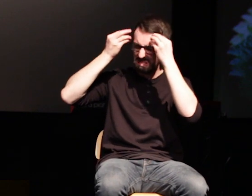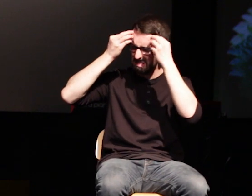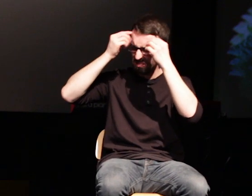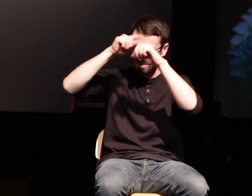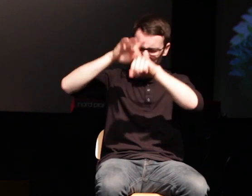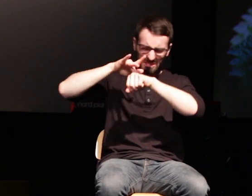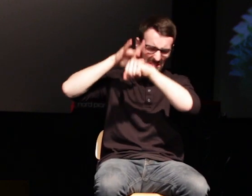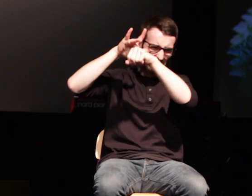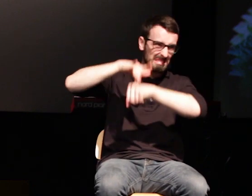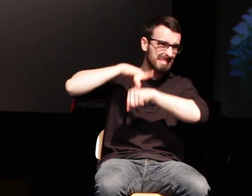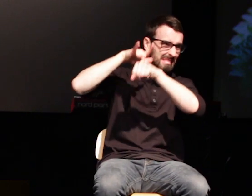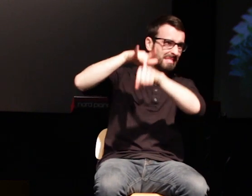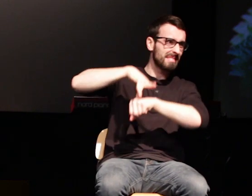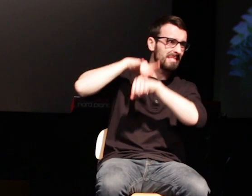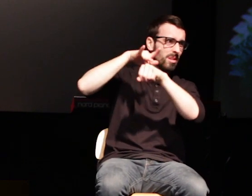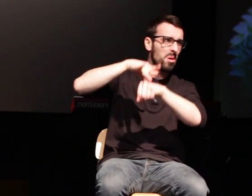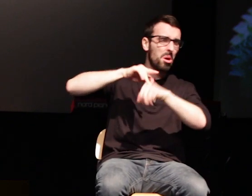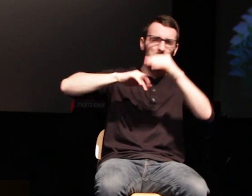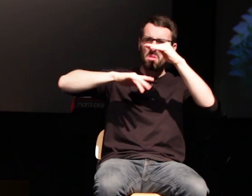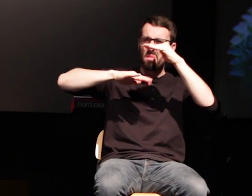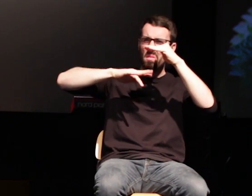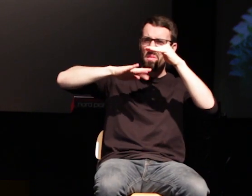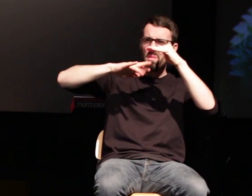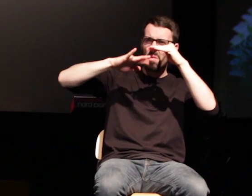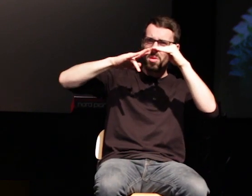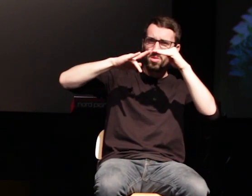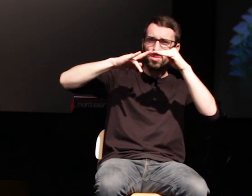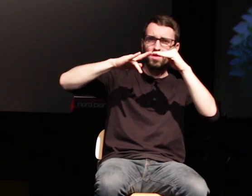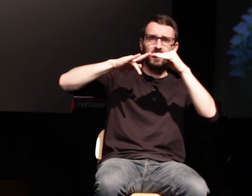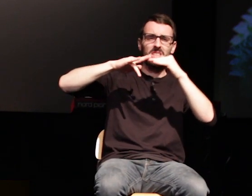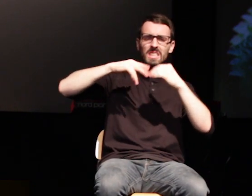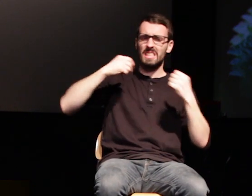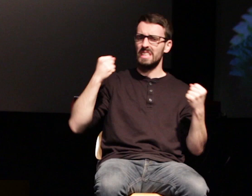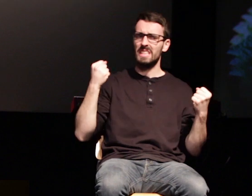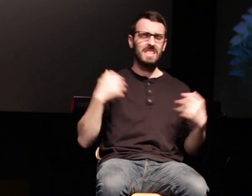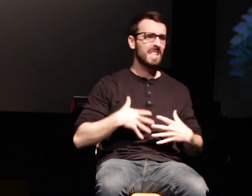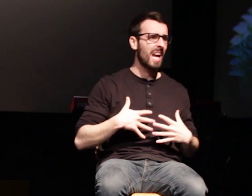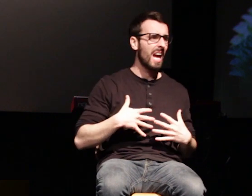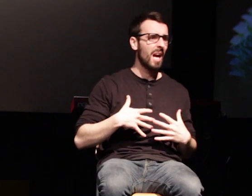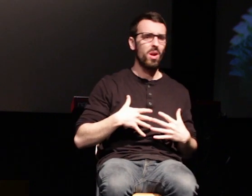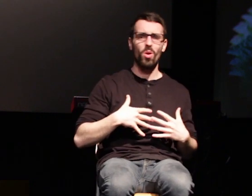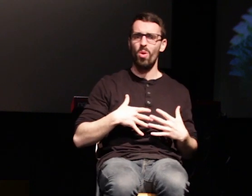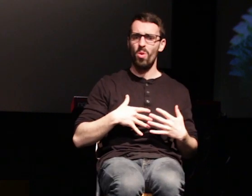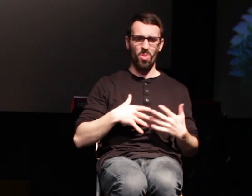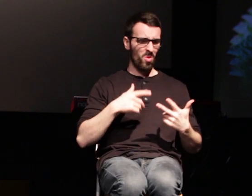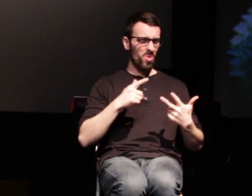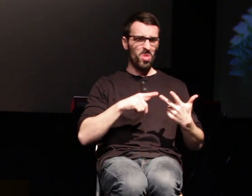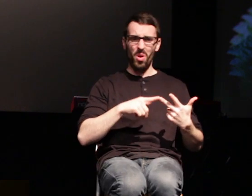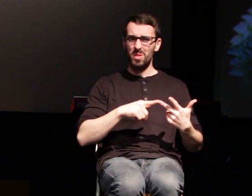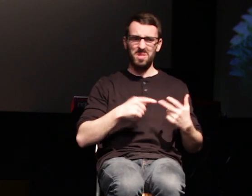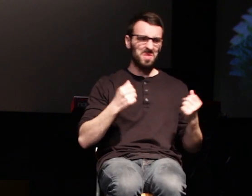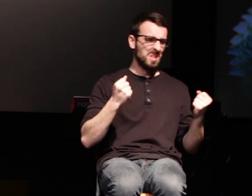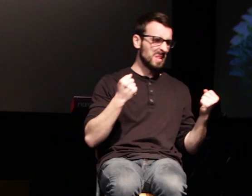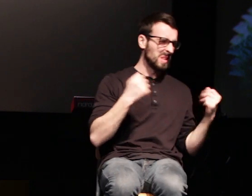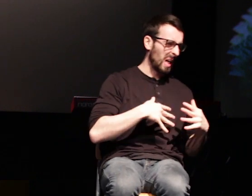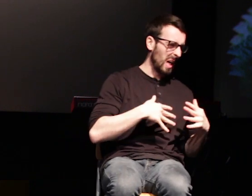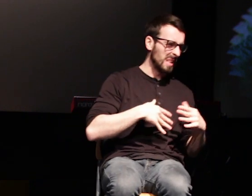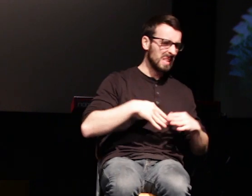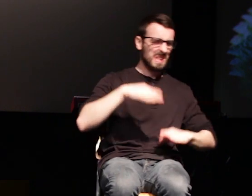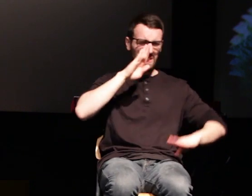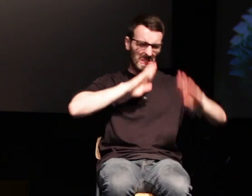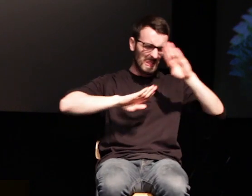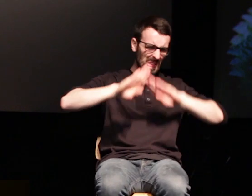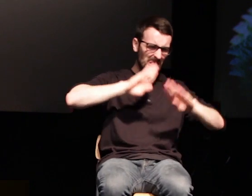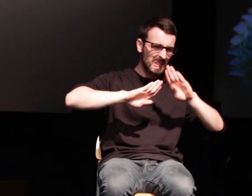fears, all these anxieties, they bubble up to the surface and we just get scared. And it says those anxieties and those fears and those worries of this